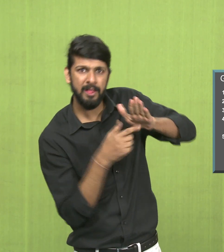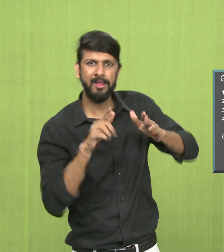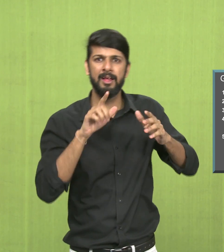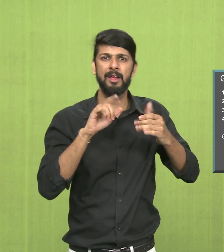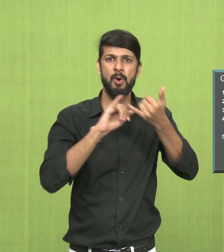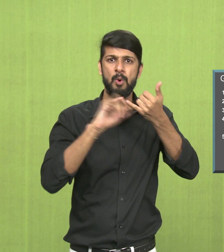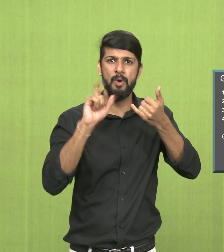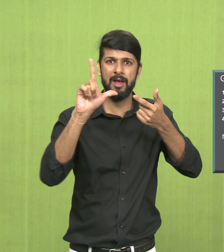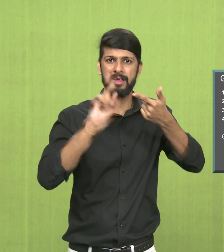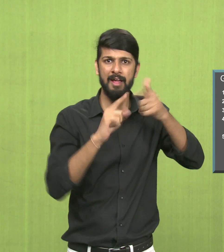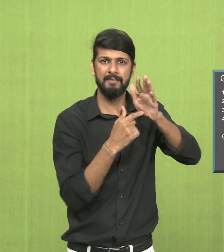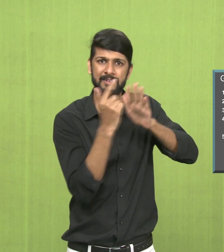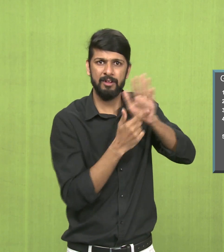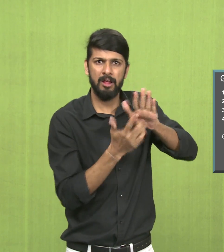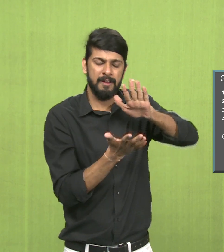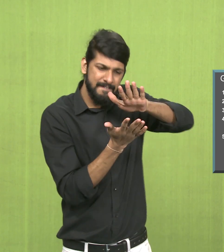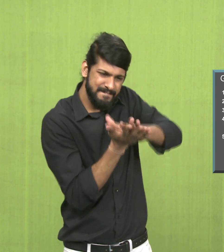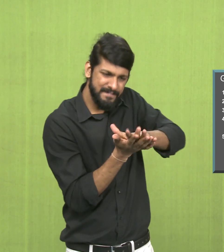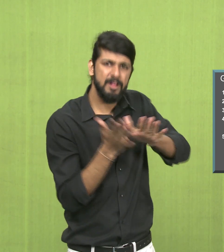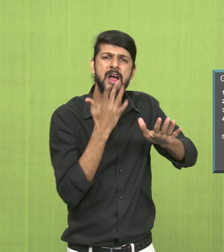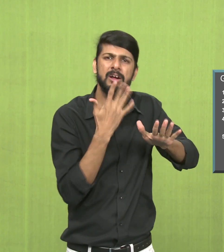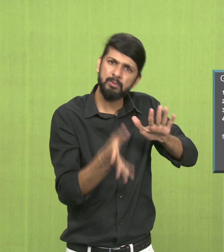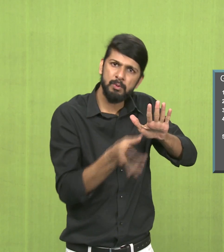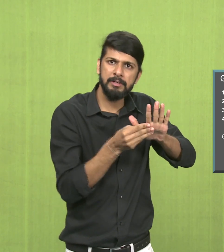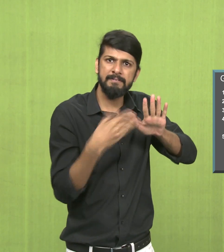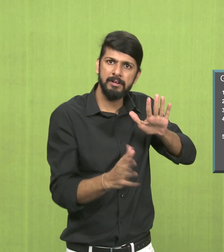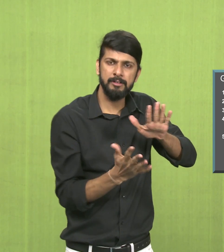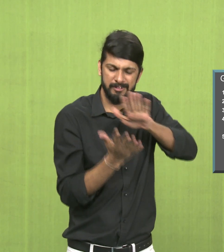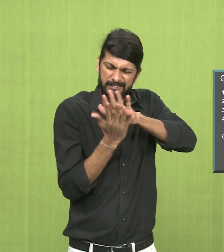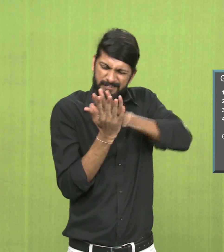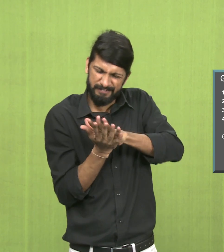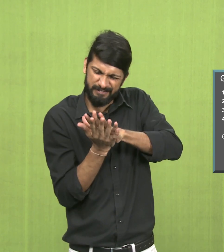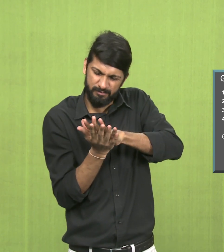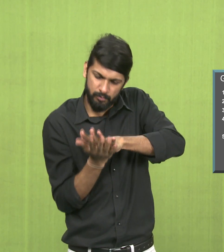your sole or the palm to make impressions.